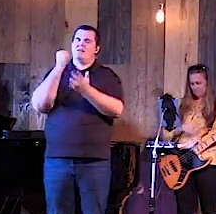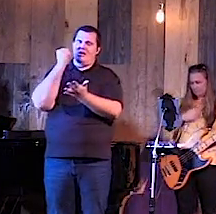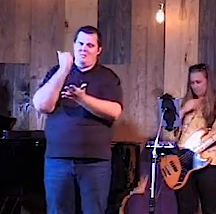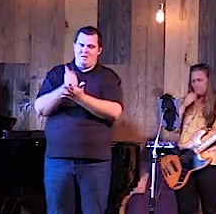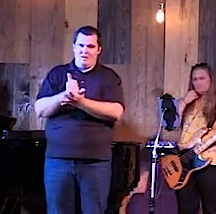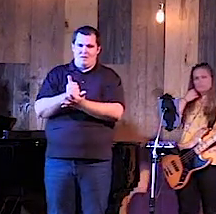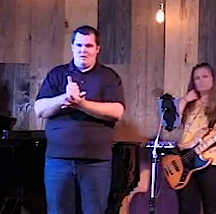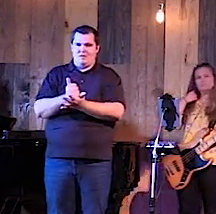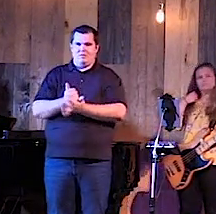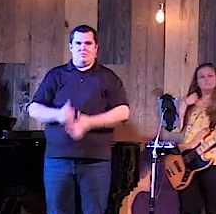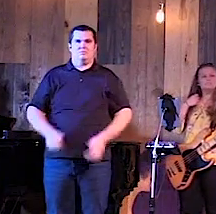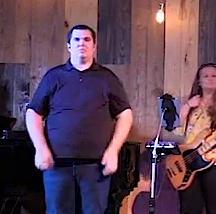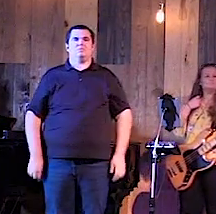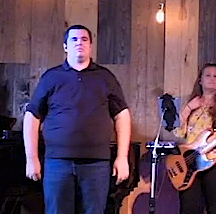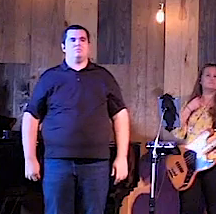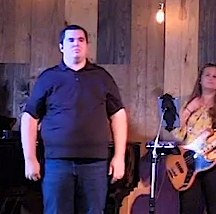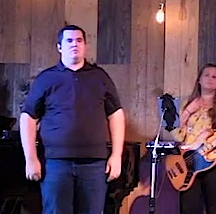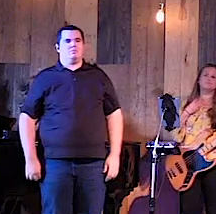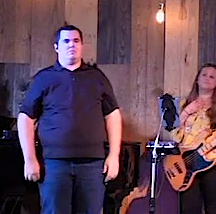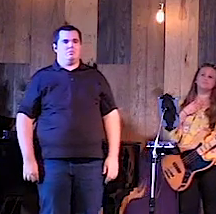Amen.